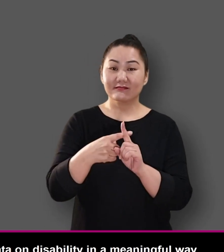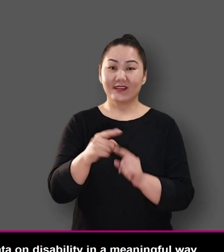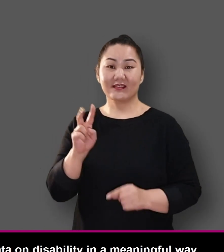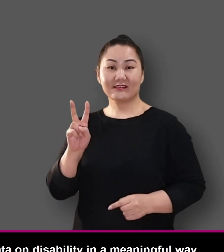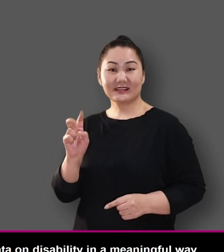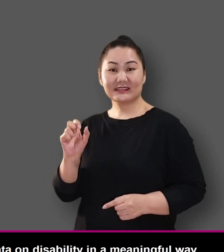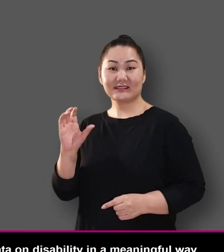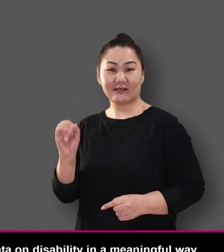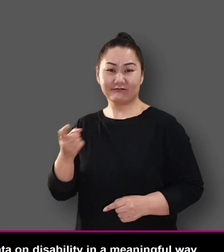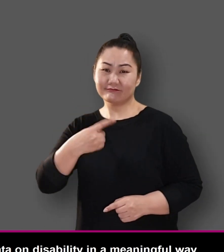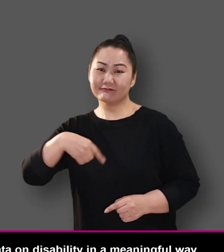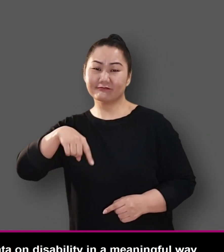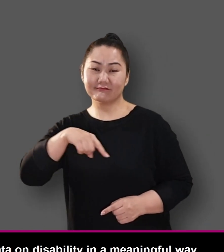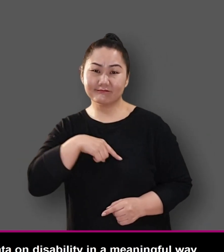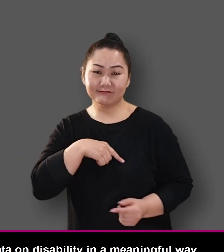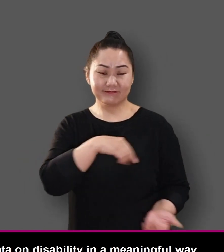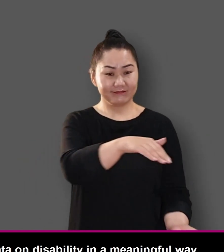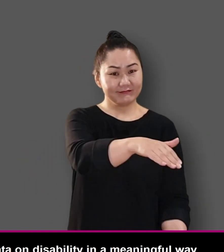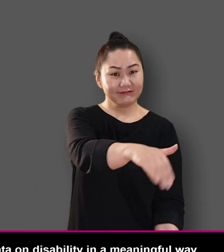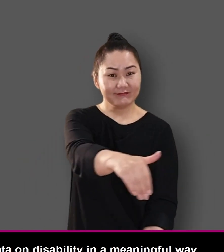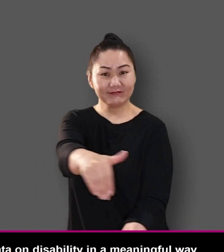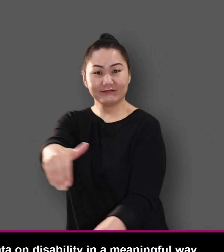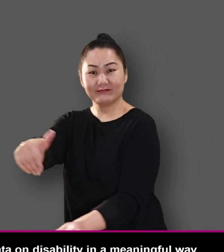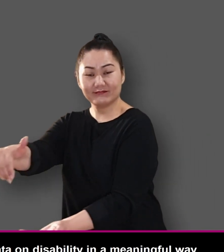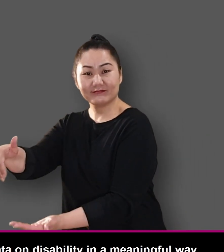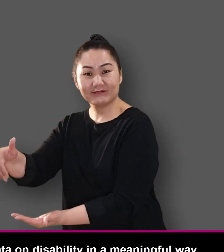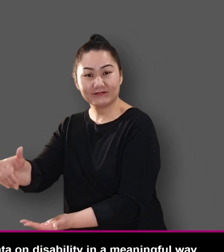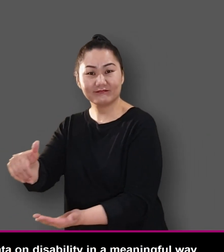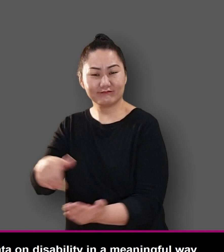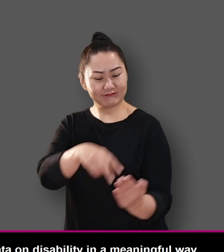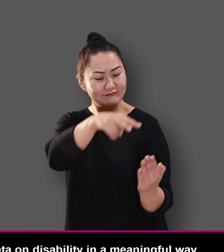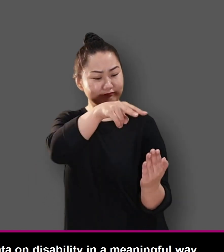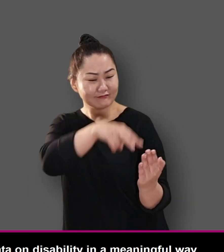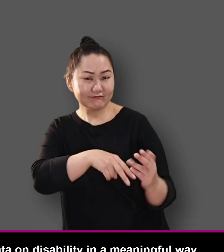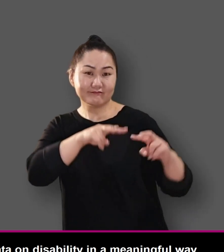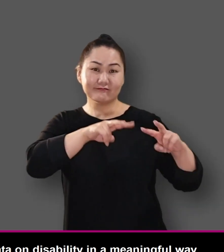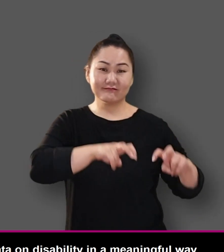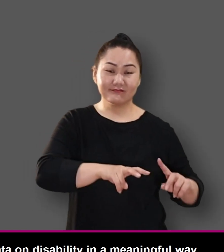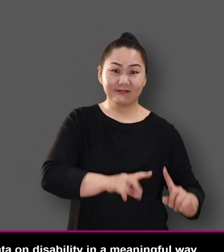We strive to collect and use data on disability in a meaningful way,